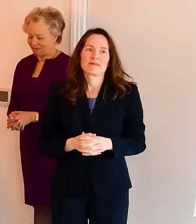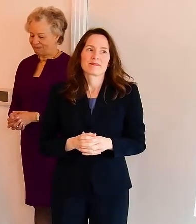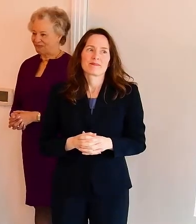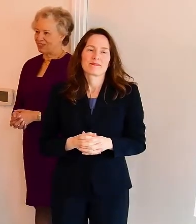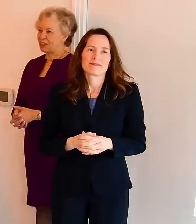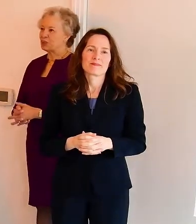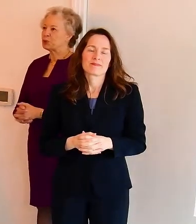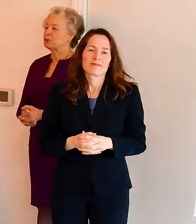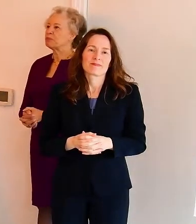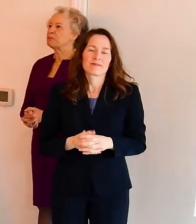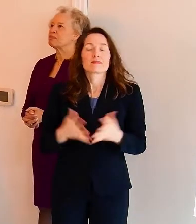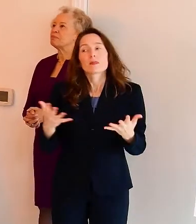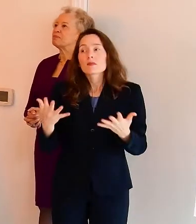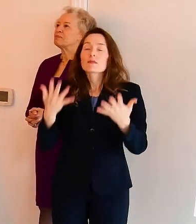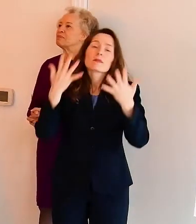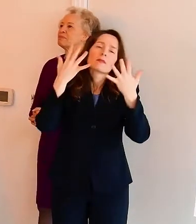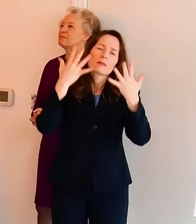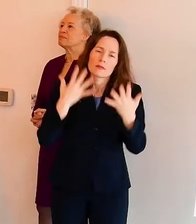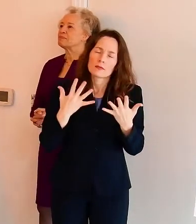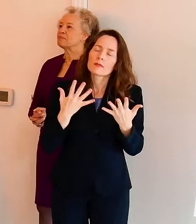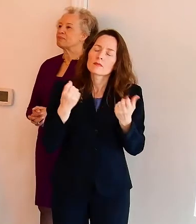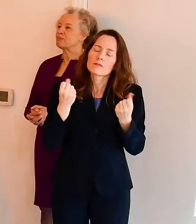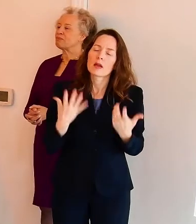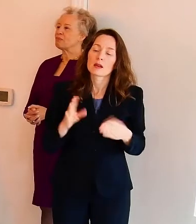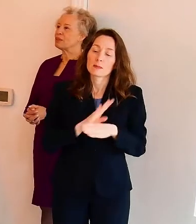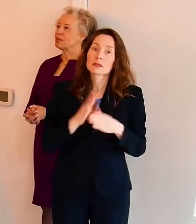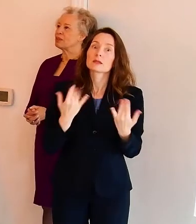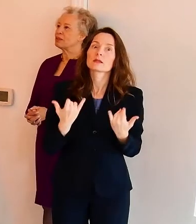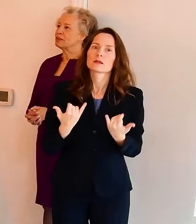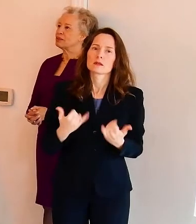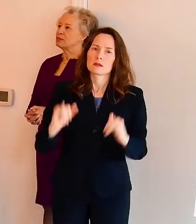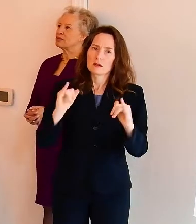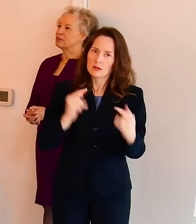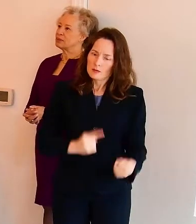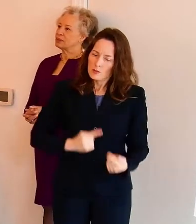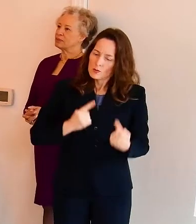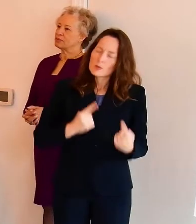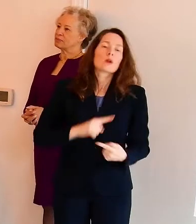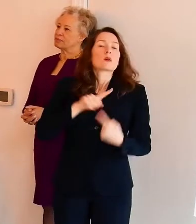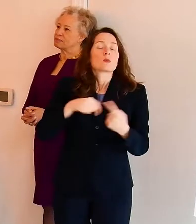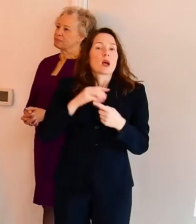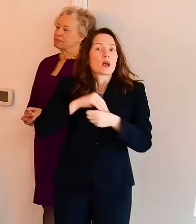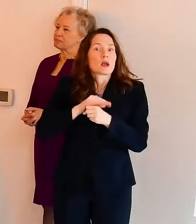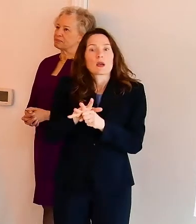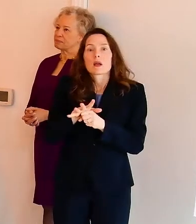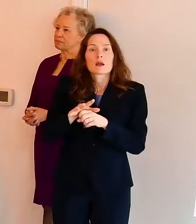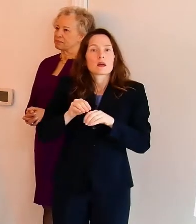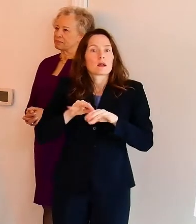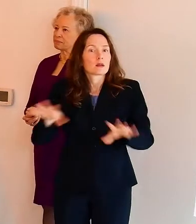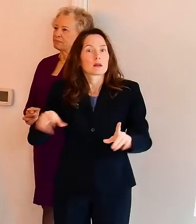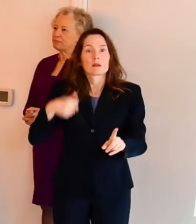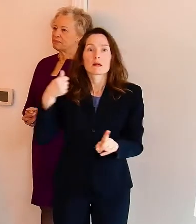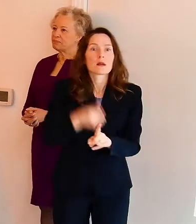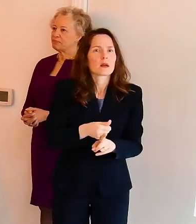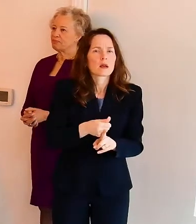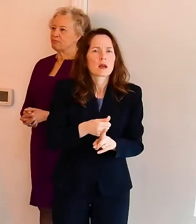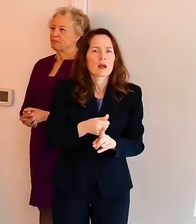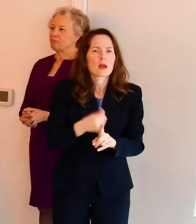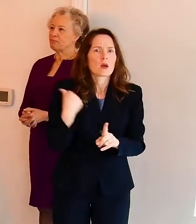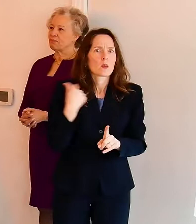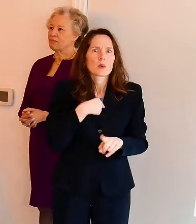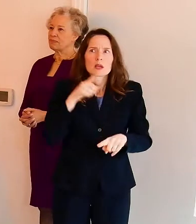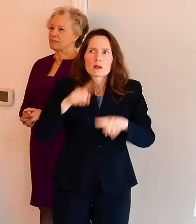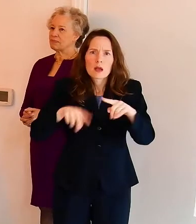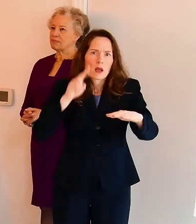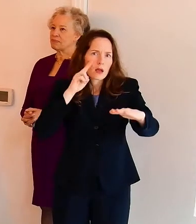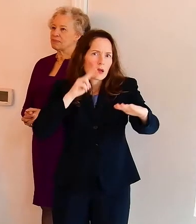Unfortunately, many businesses are still struggling. When the COVID-19 pandemic hit, we could never have imagined the impact it would have,